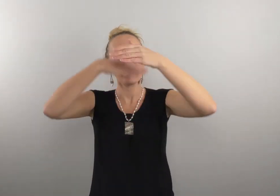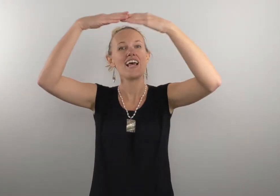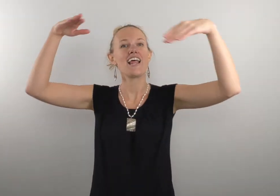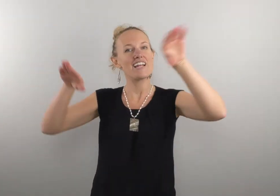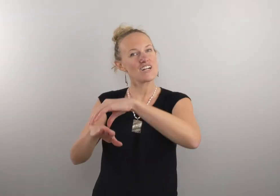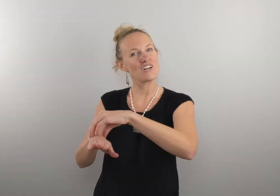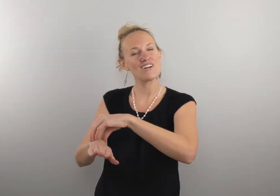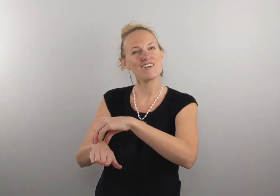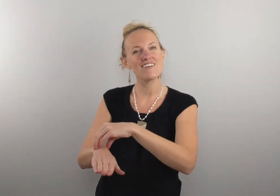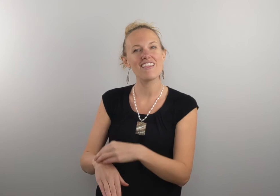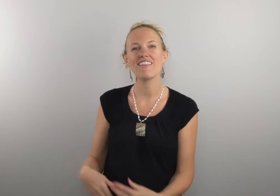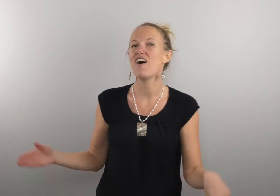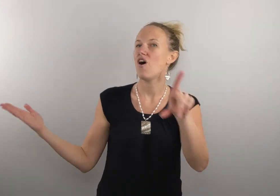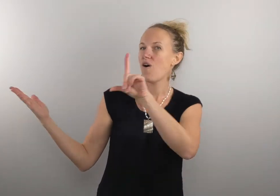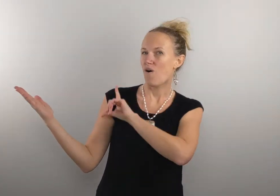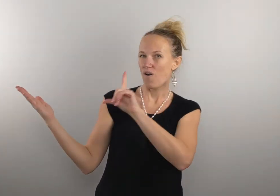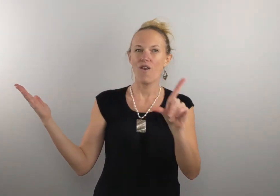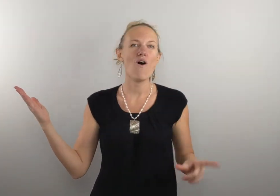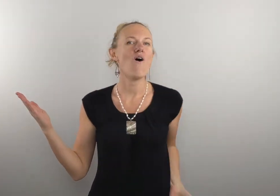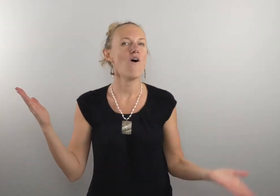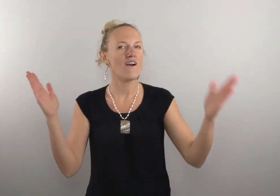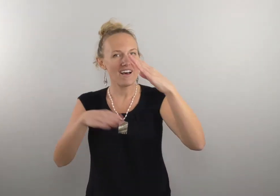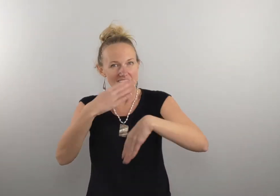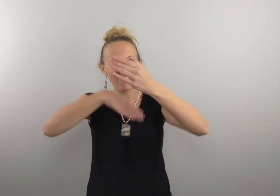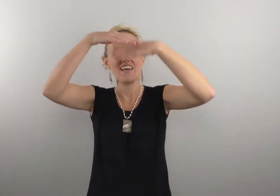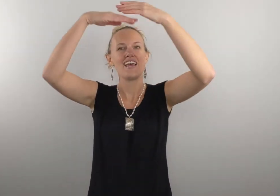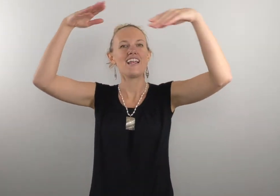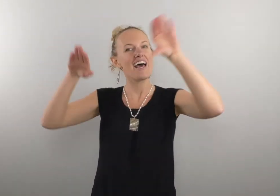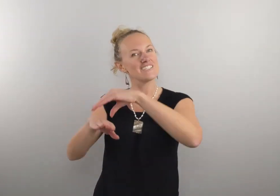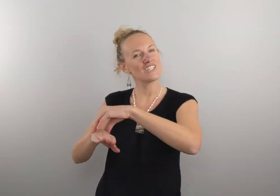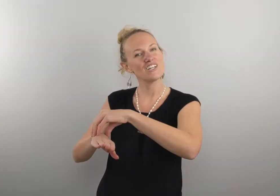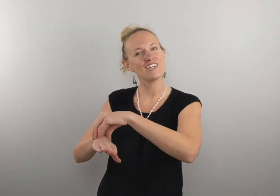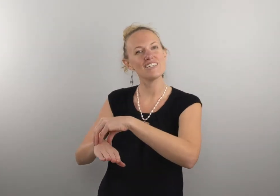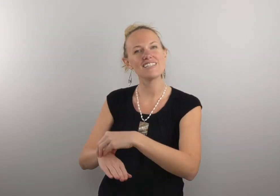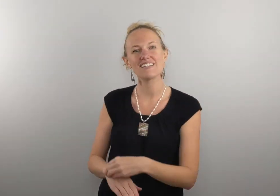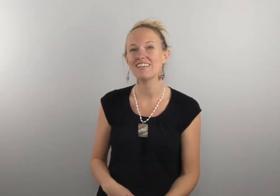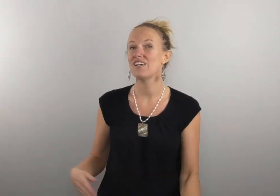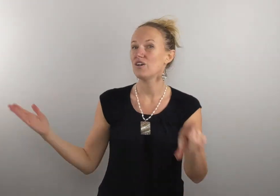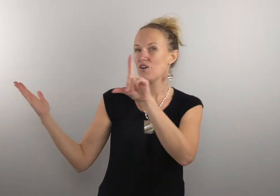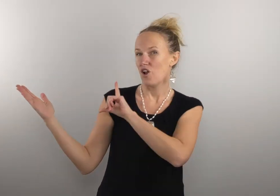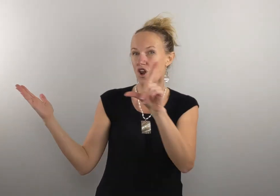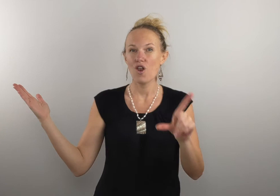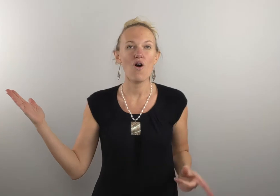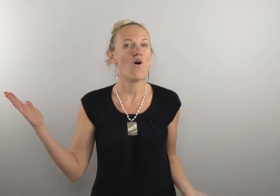heaven and earth. Oh, Lord of heaven and earth. Oh, Lord